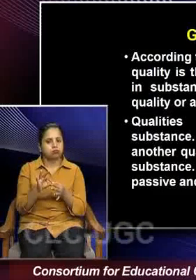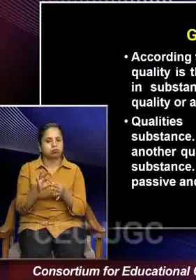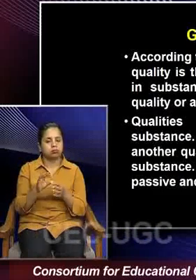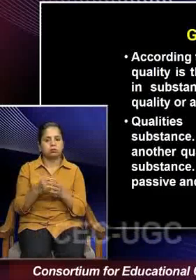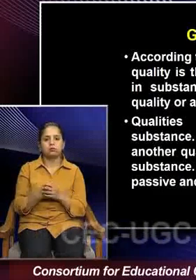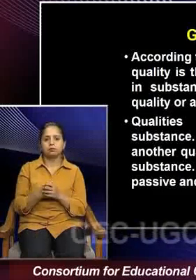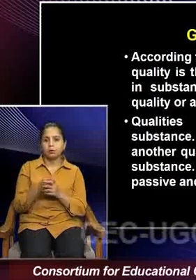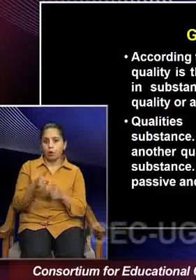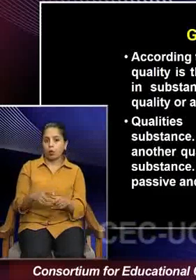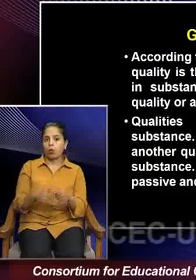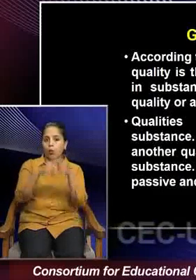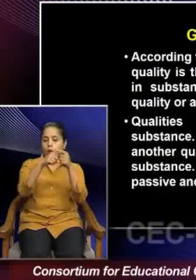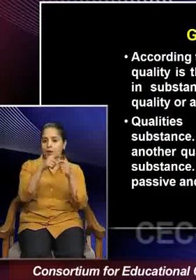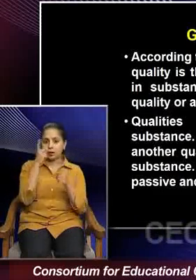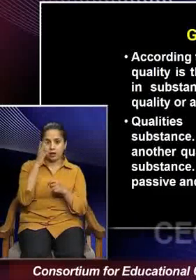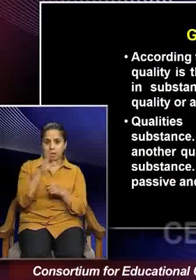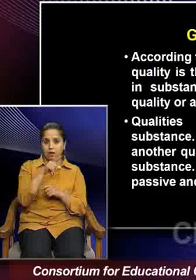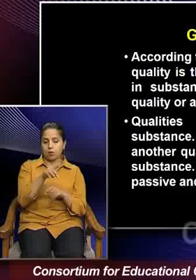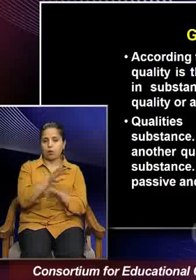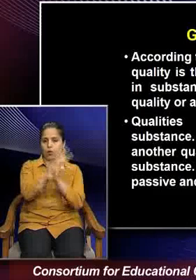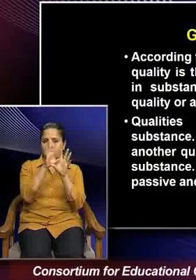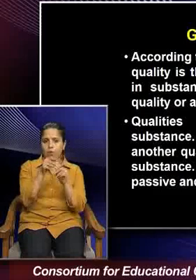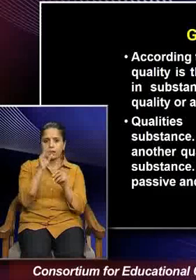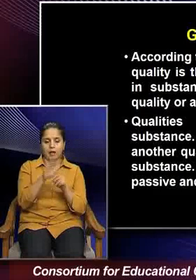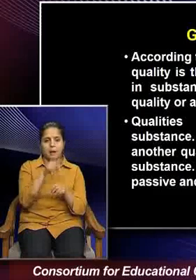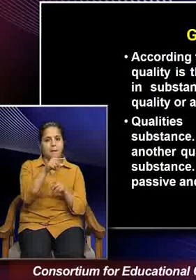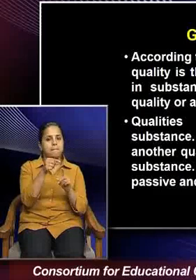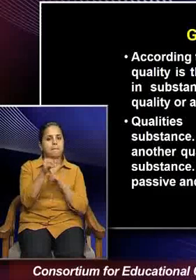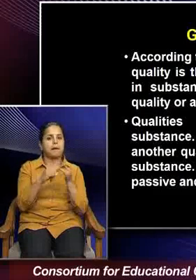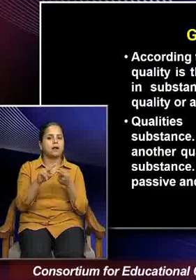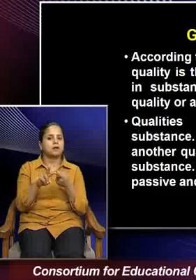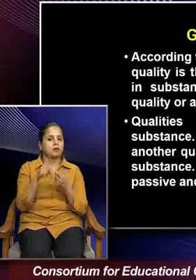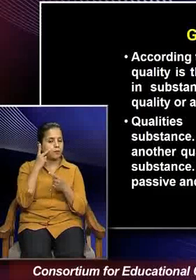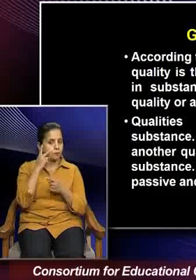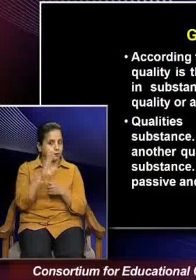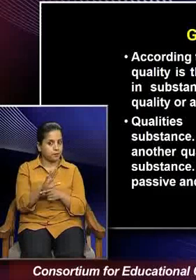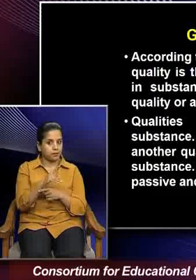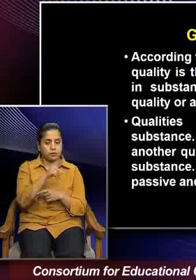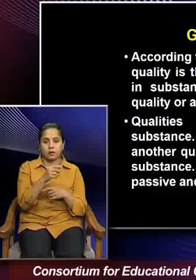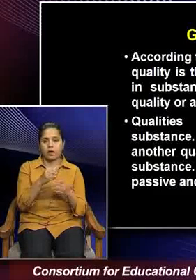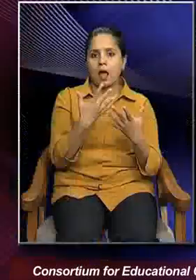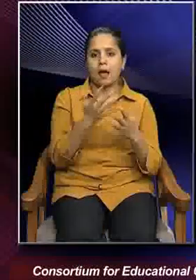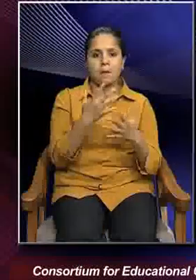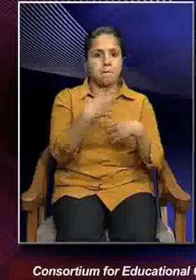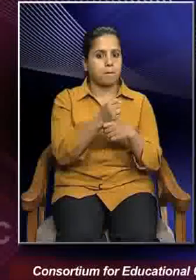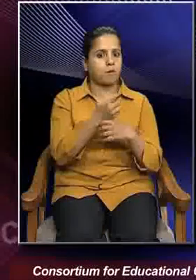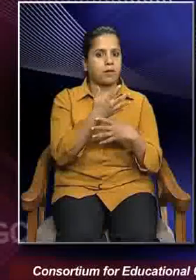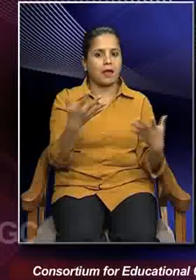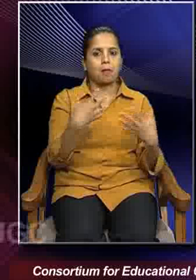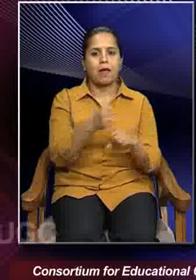So, qualities are completely passive and they don't produce any objects.